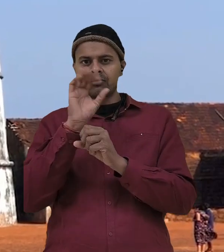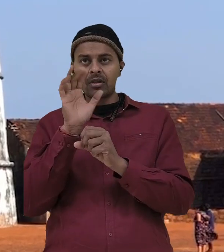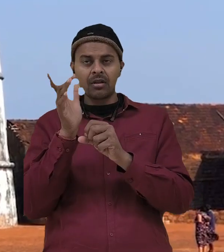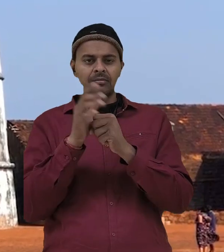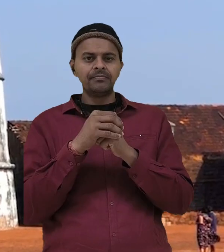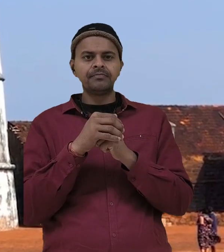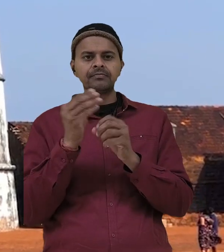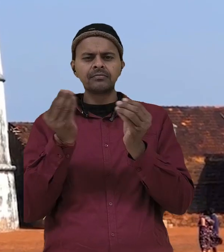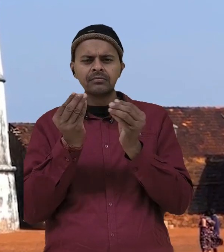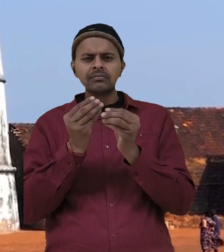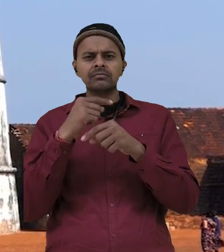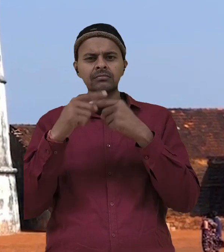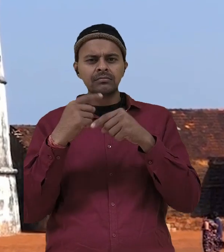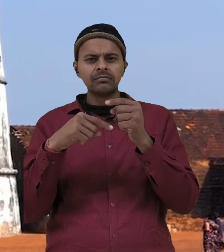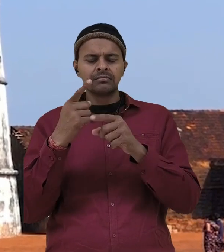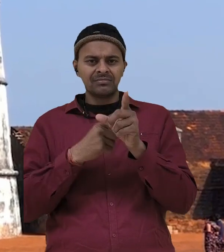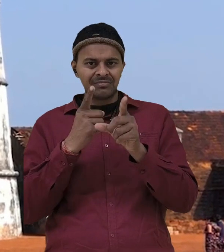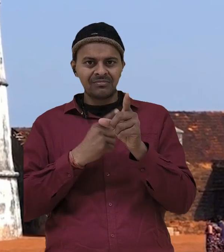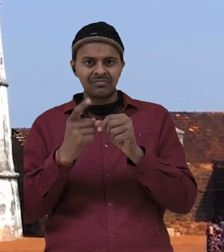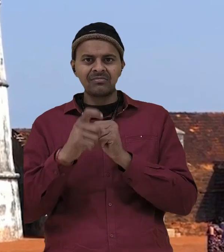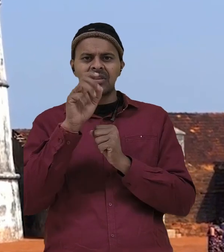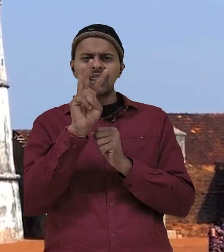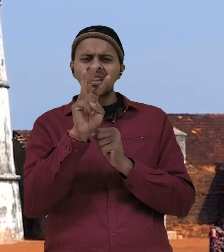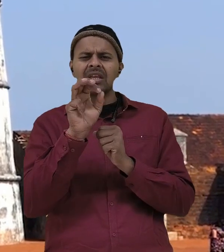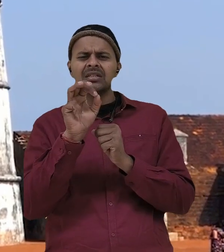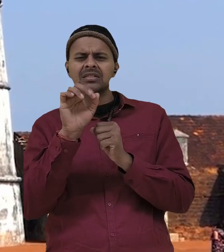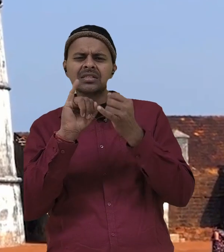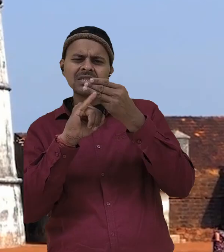once in 7 minutes. Later, it was updated to emit